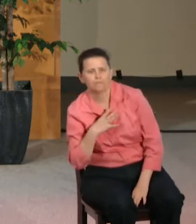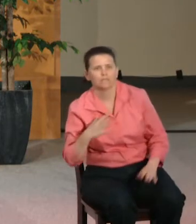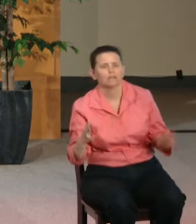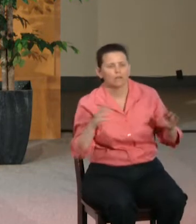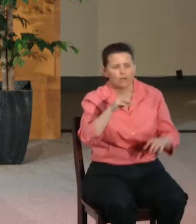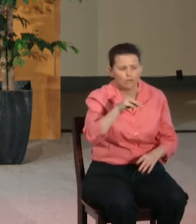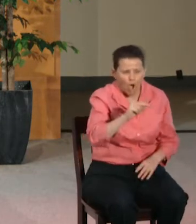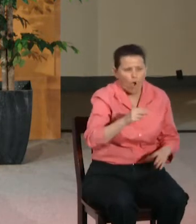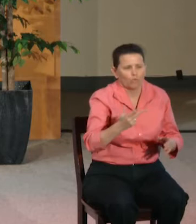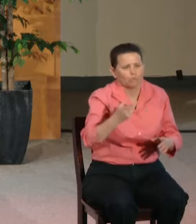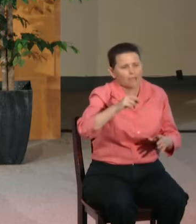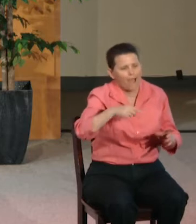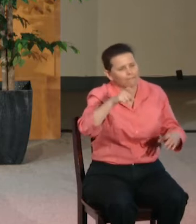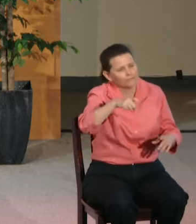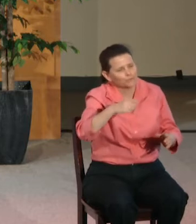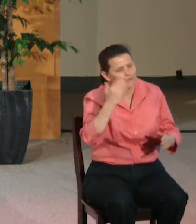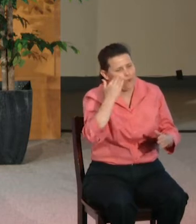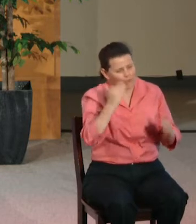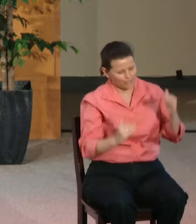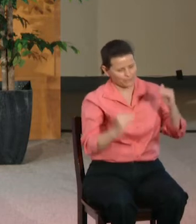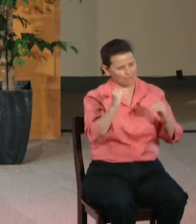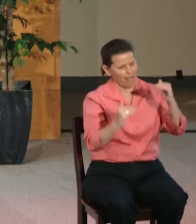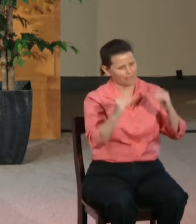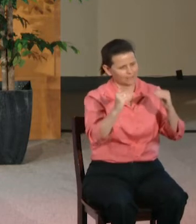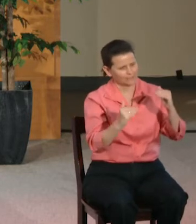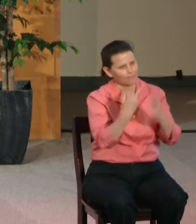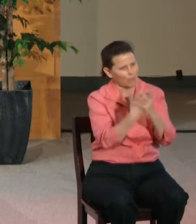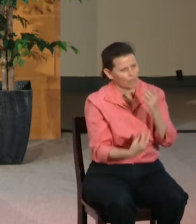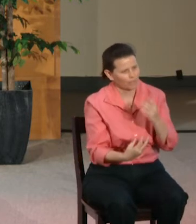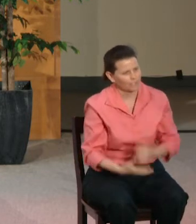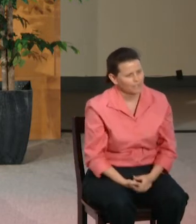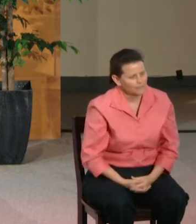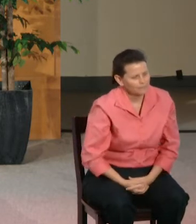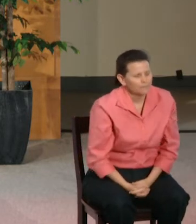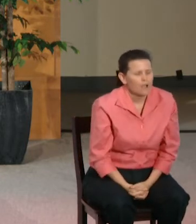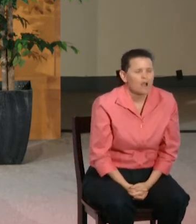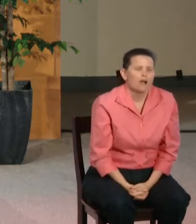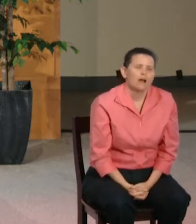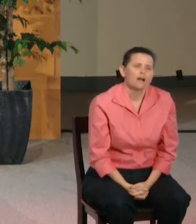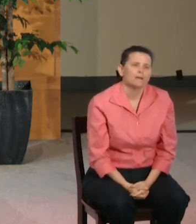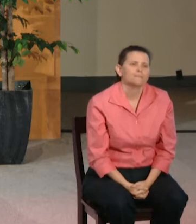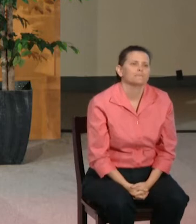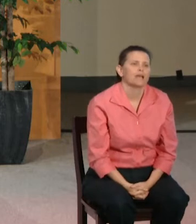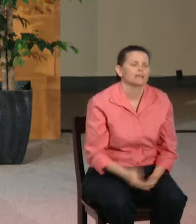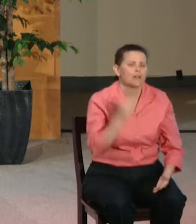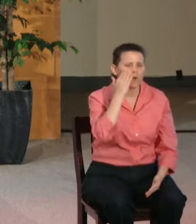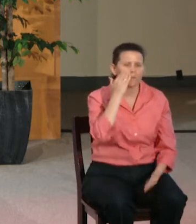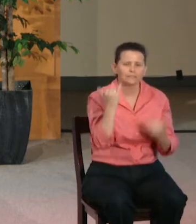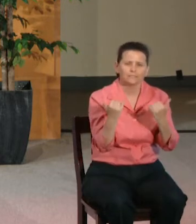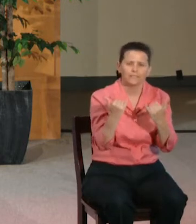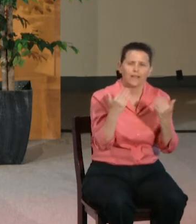your father, and maybe even your mother — I know today we're focused on Father's Day, and we did Mother's Day back last month — but that whole idea of parenting as